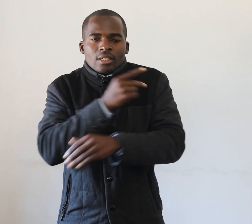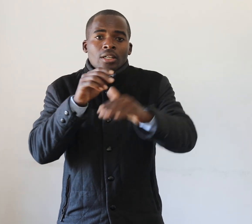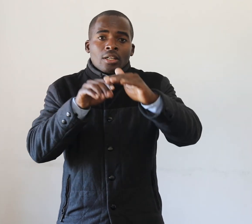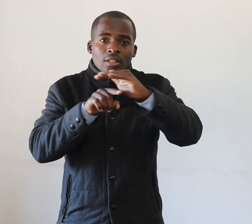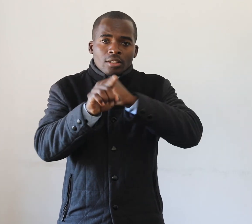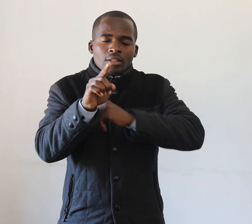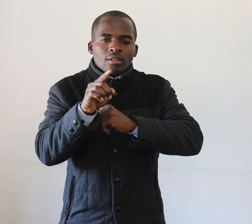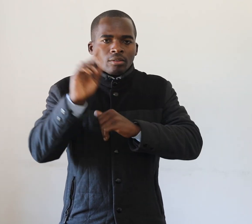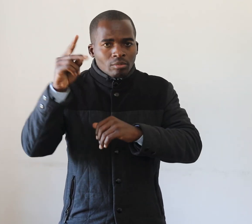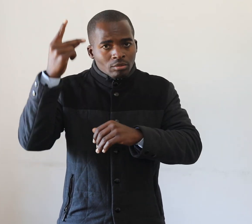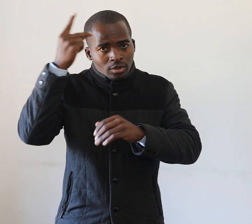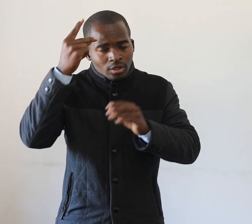list.